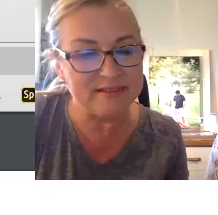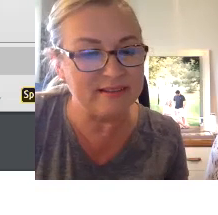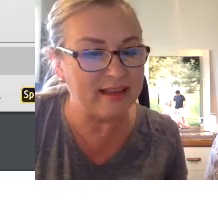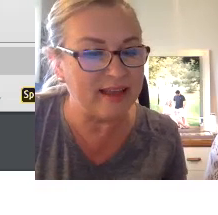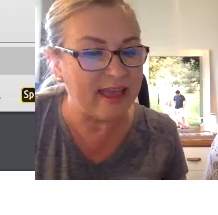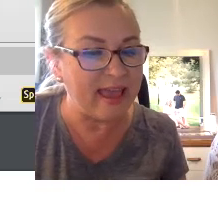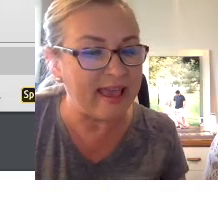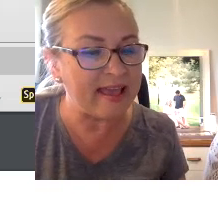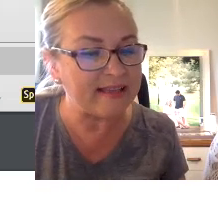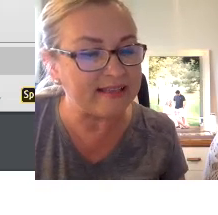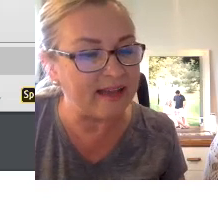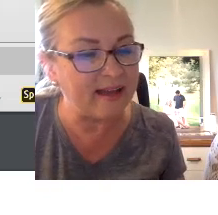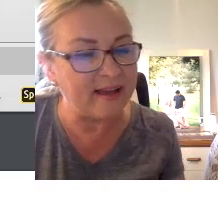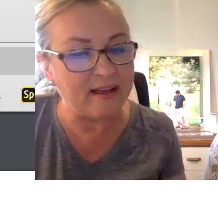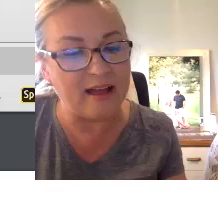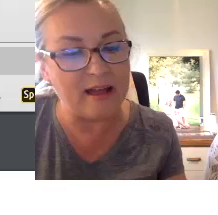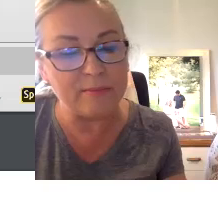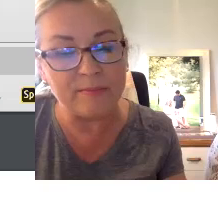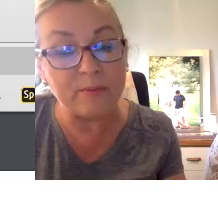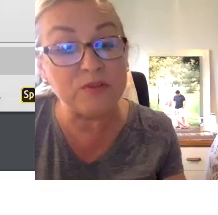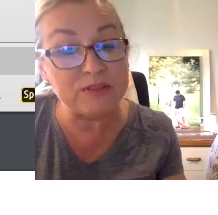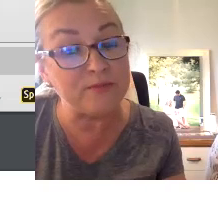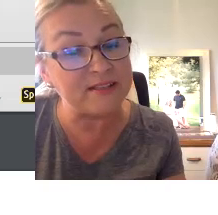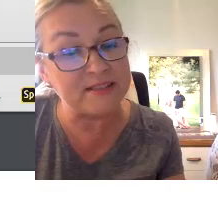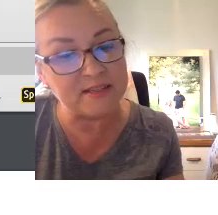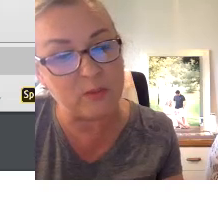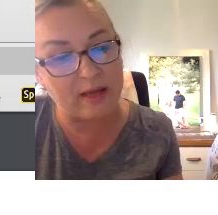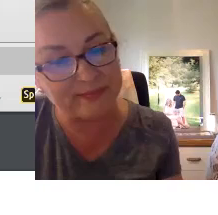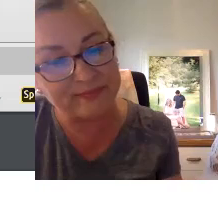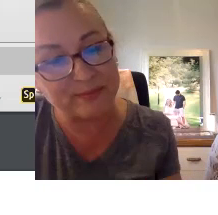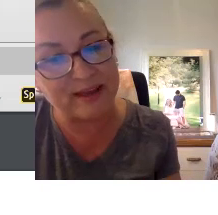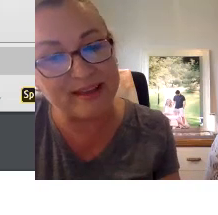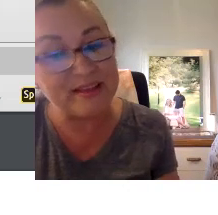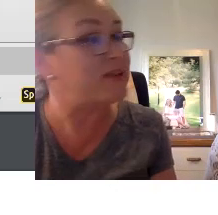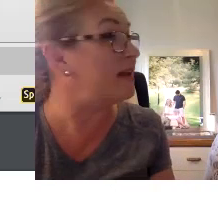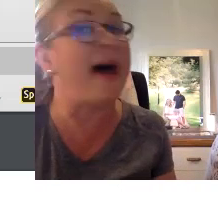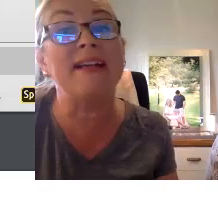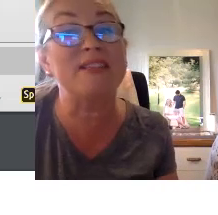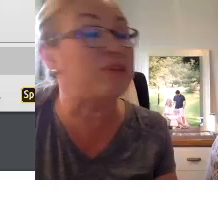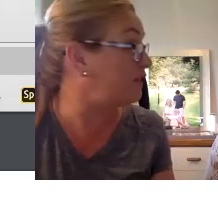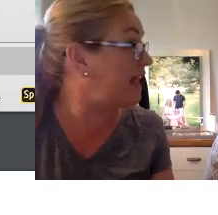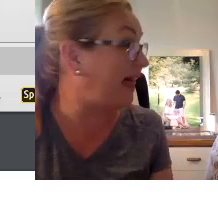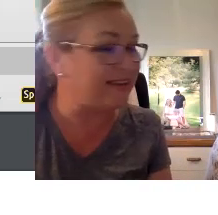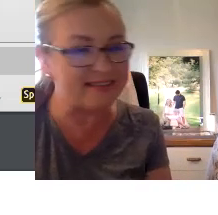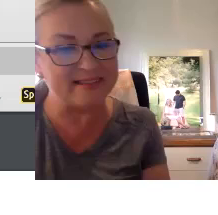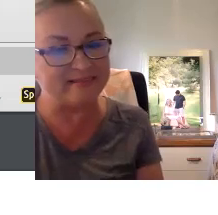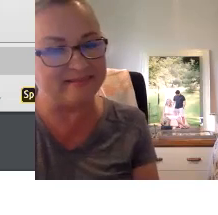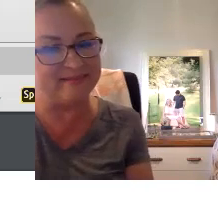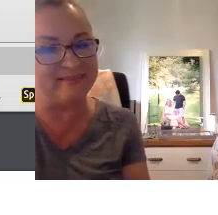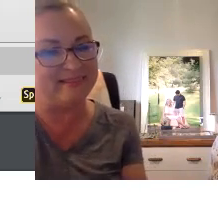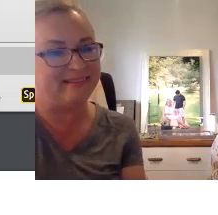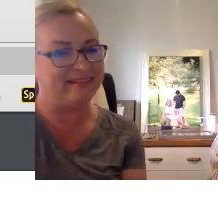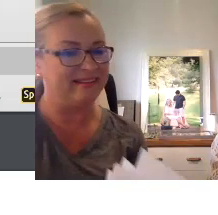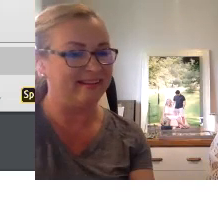words, and we'll do some phrases as well. Okay, so I'm going to pass this over to Aleks